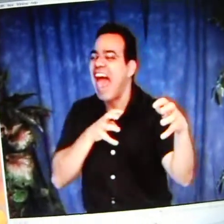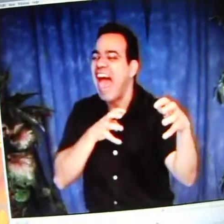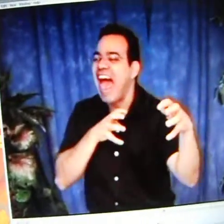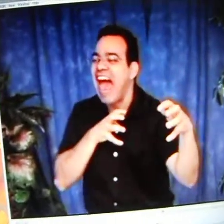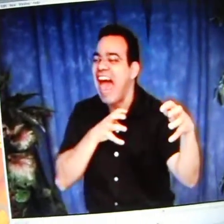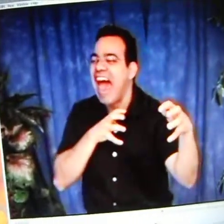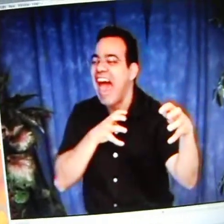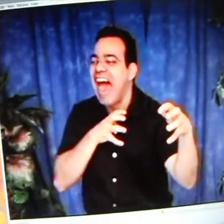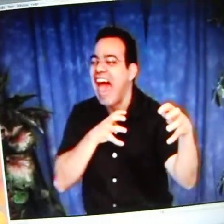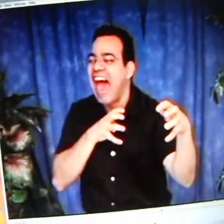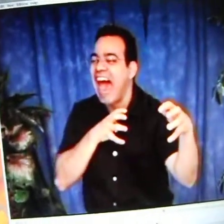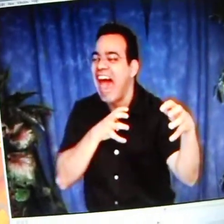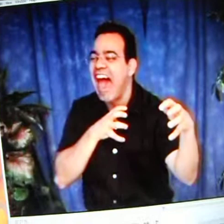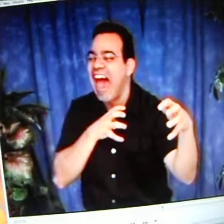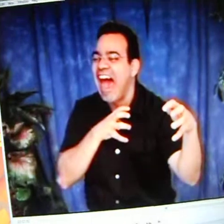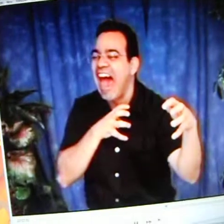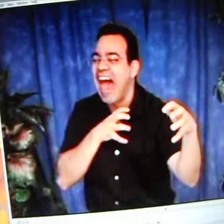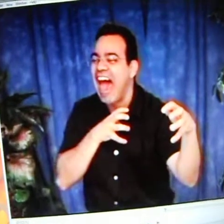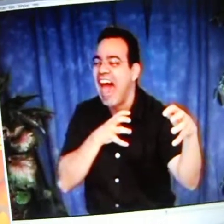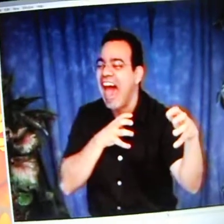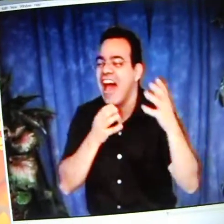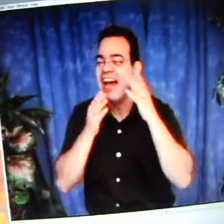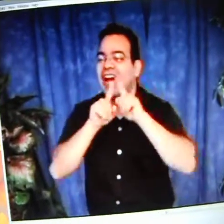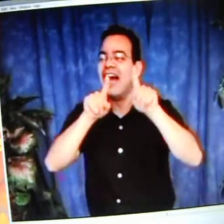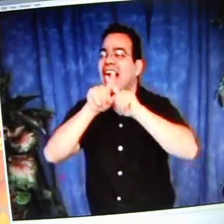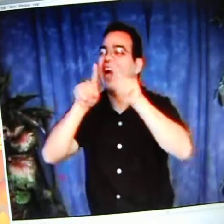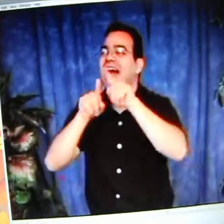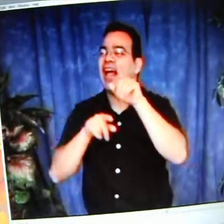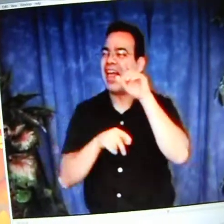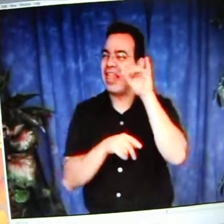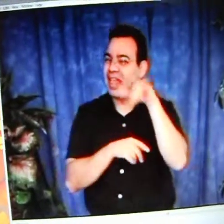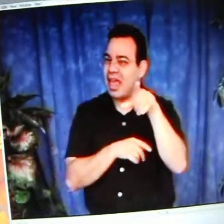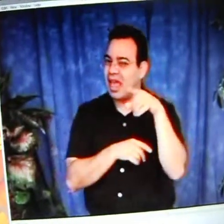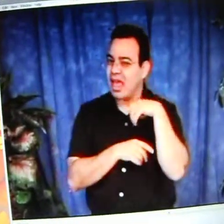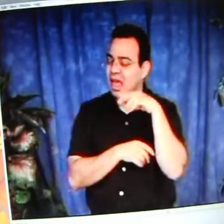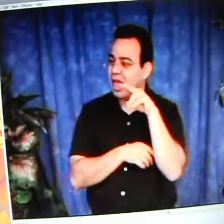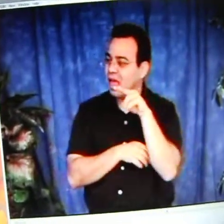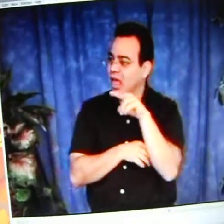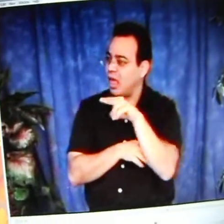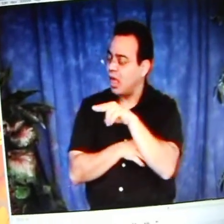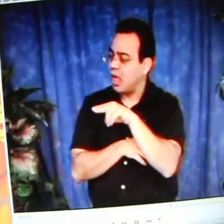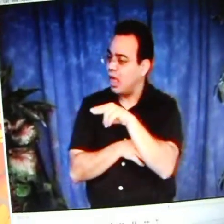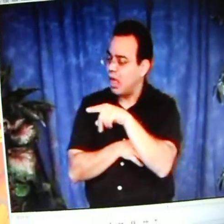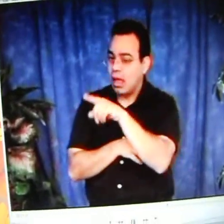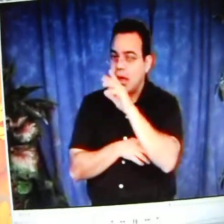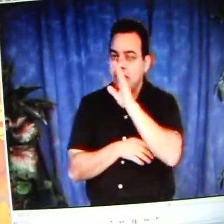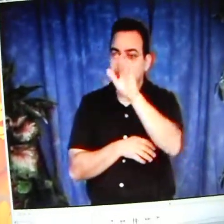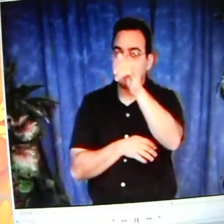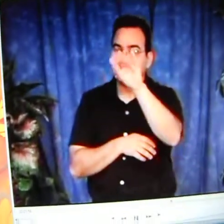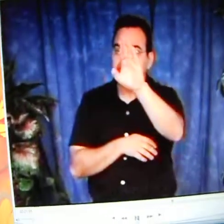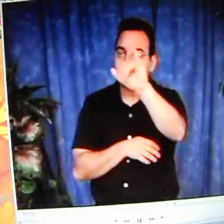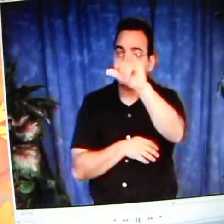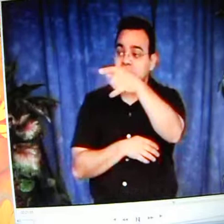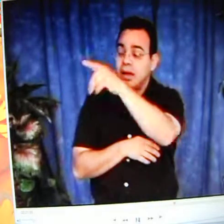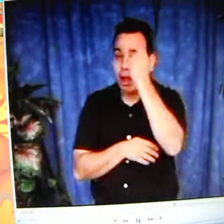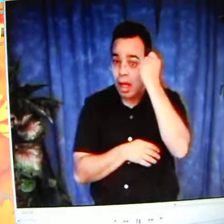polar bear, in a specific position. And they have different animals or whatever that they mount.